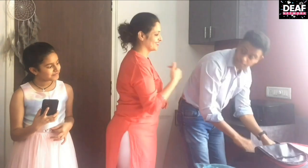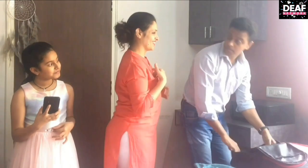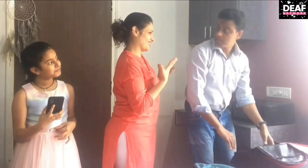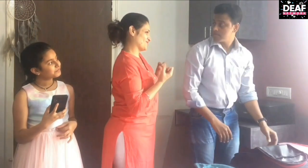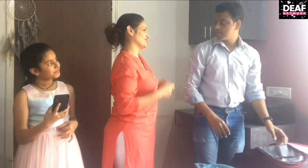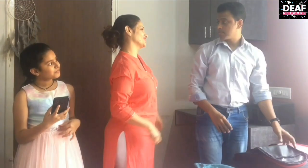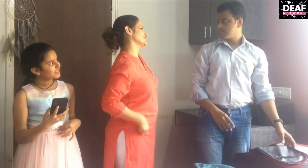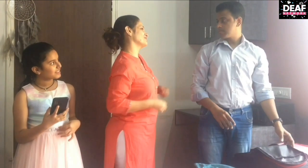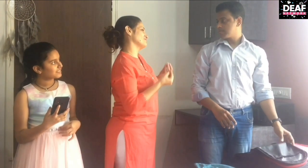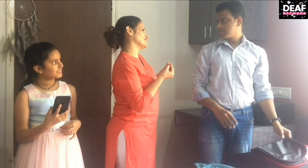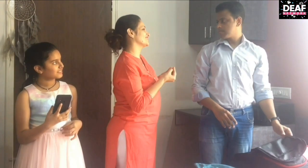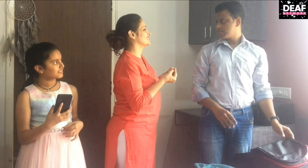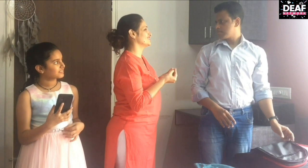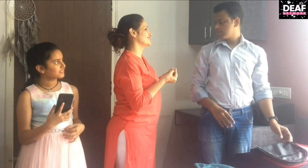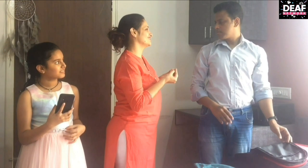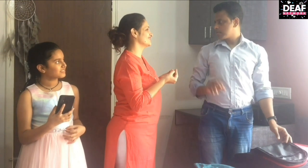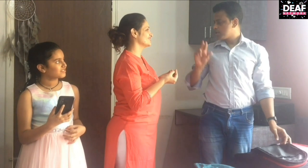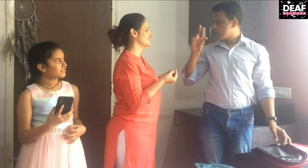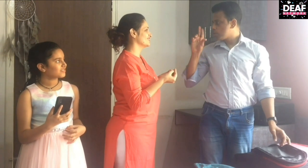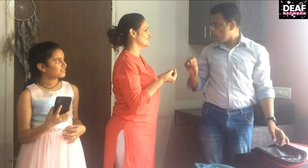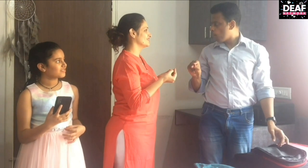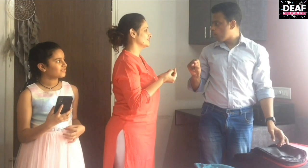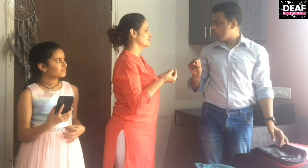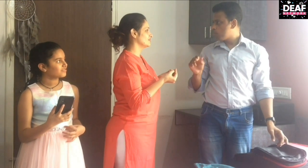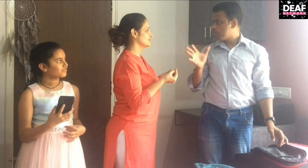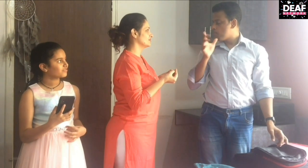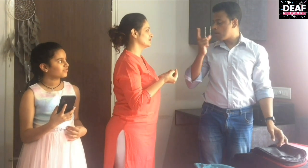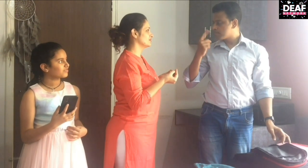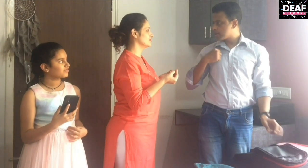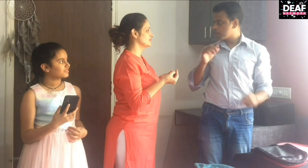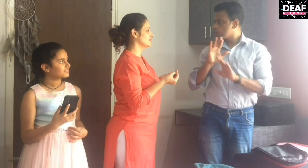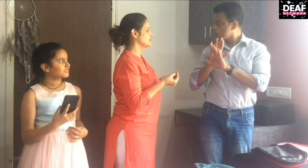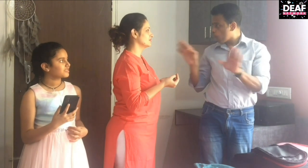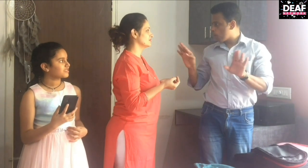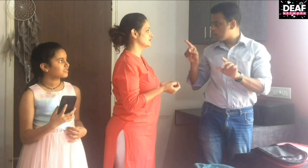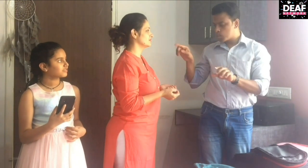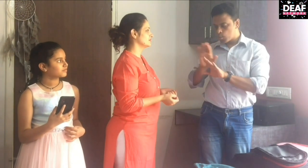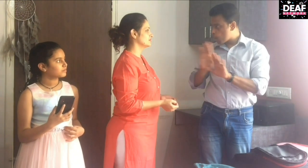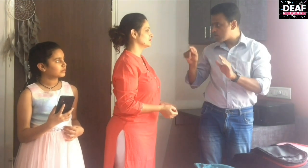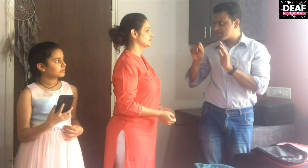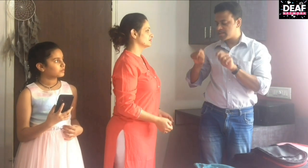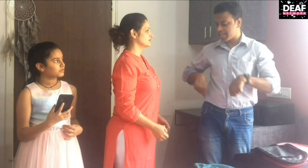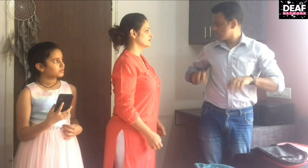I want feed for free. No. Mom says no. You're not thin.